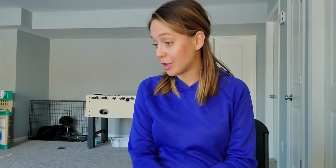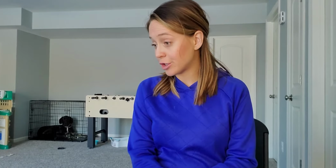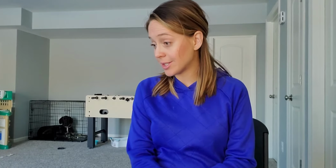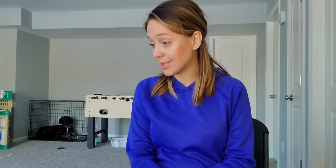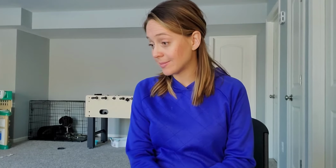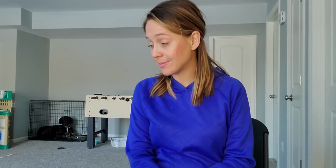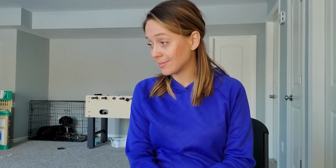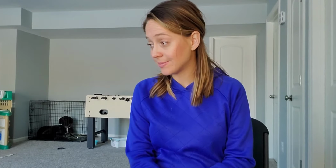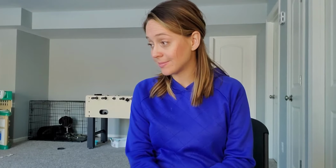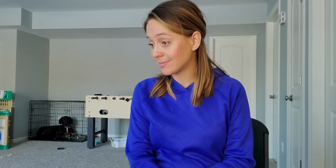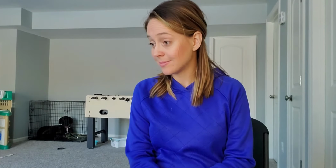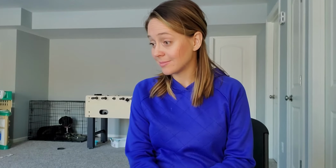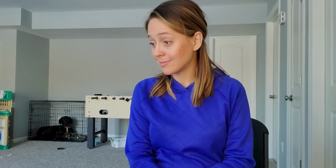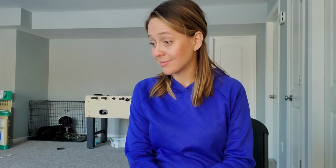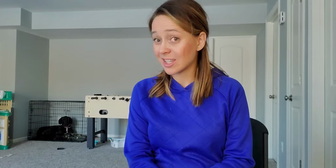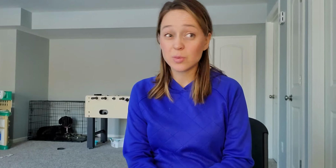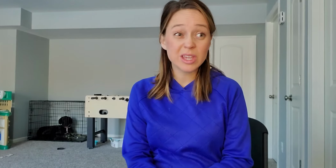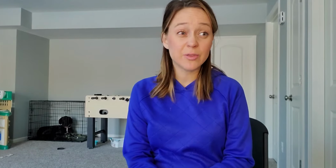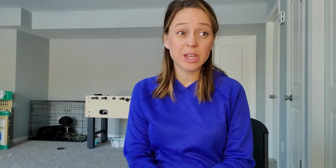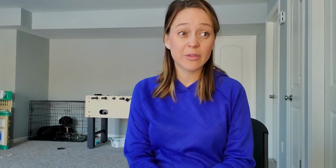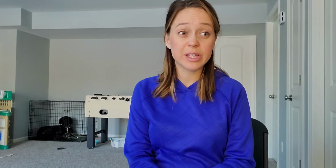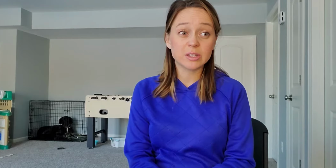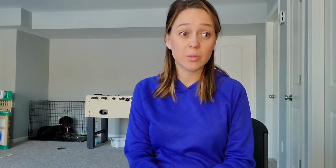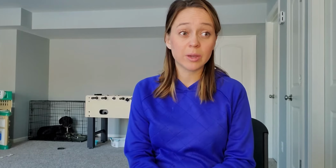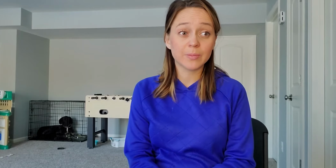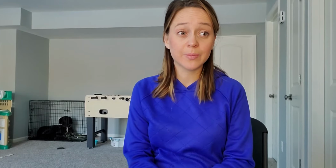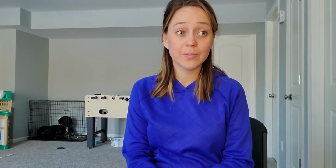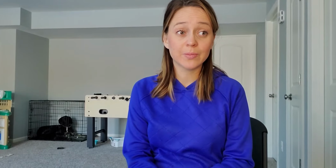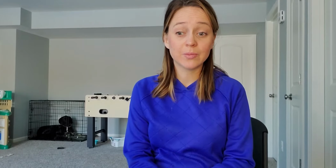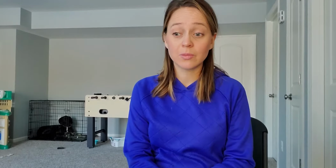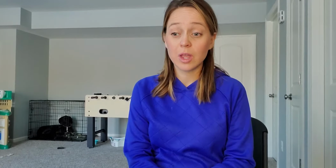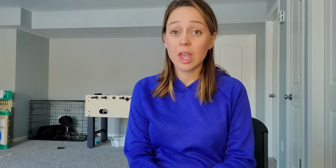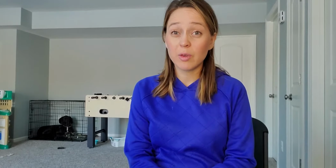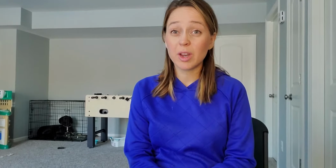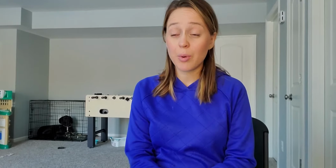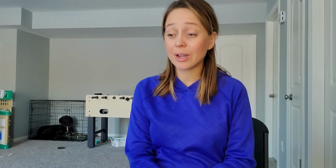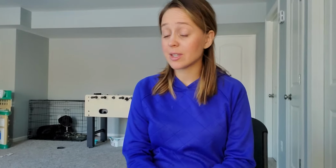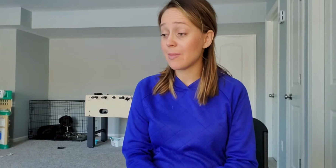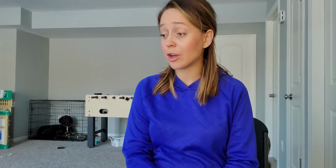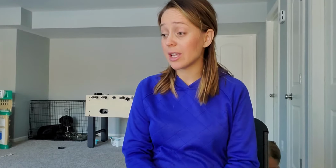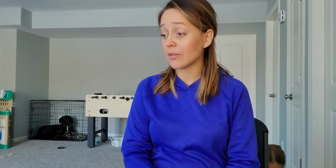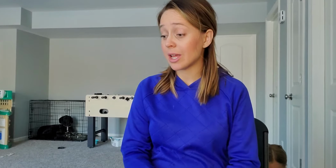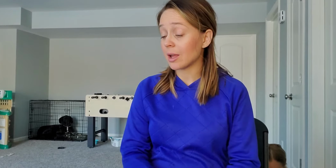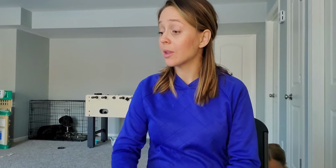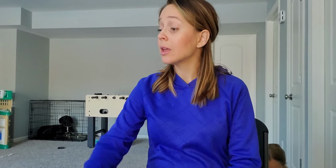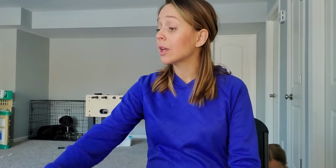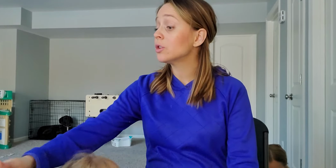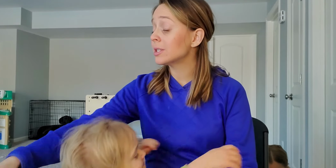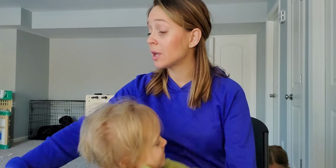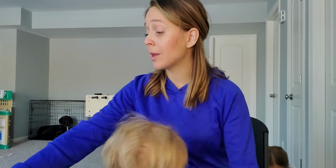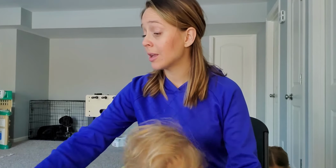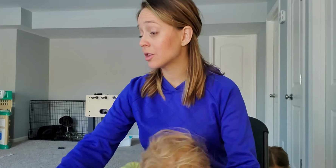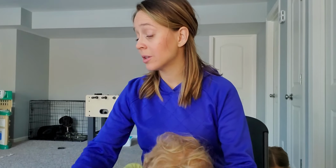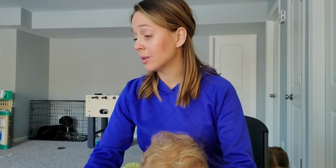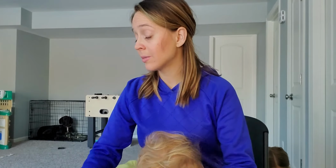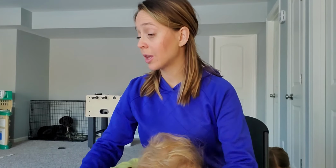manners. Because we eat food every day, don't we? And we want to practice good manners every day. Can you just sit up, Aiden, actually? Can you just